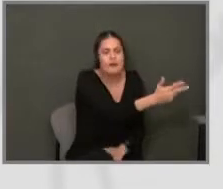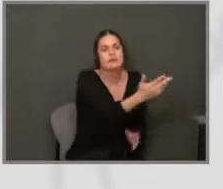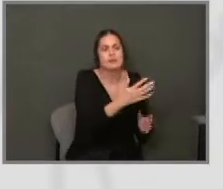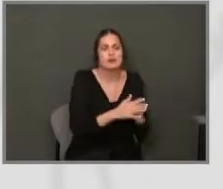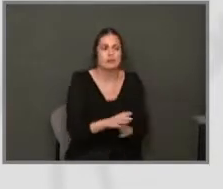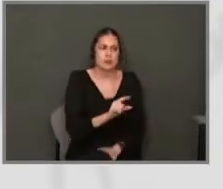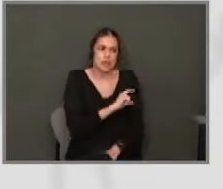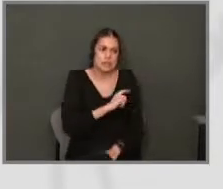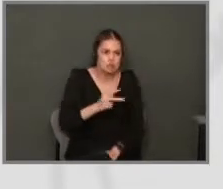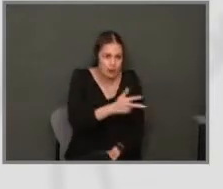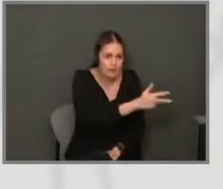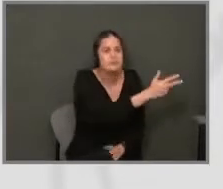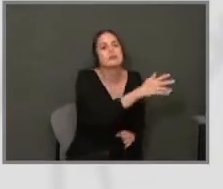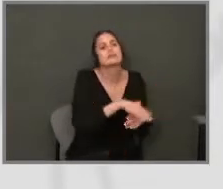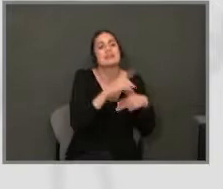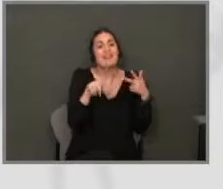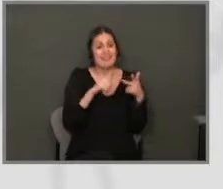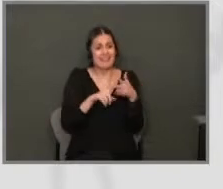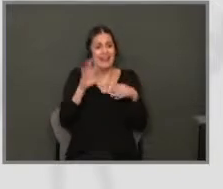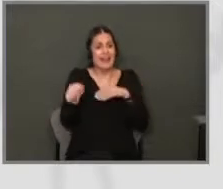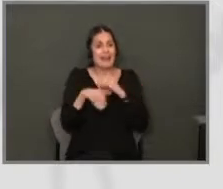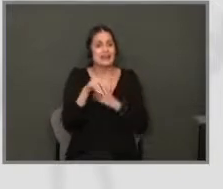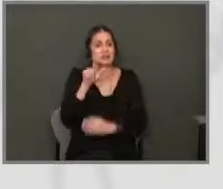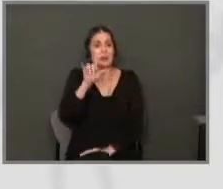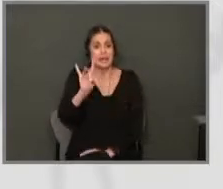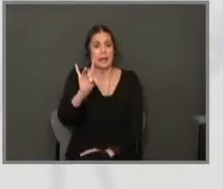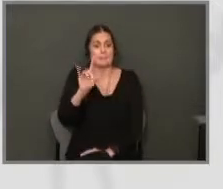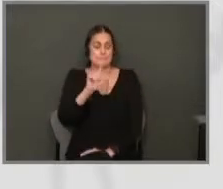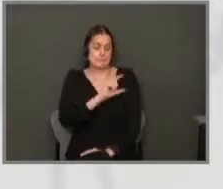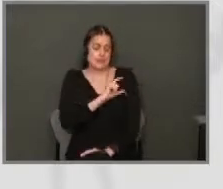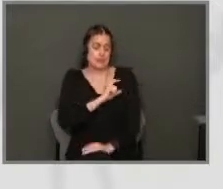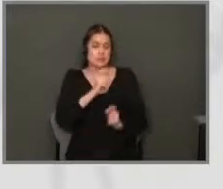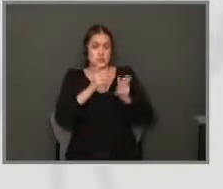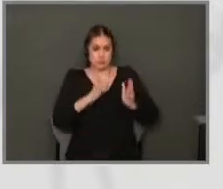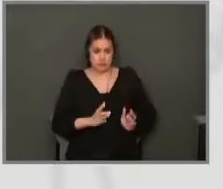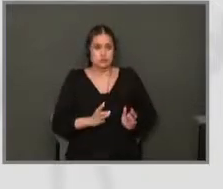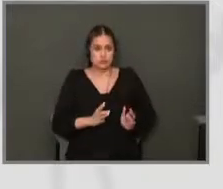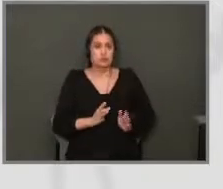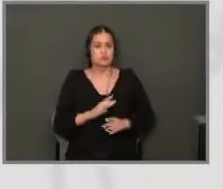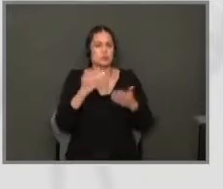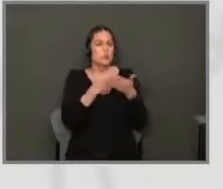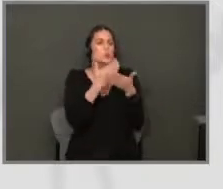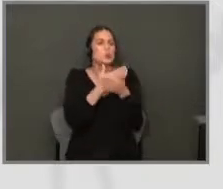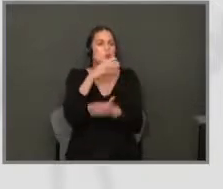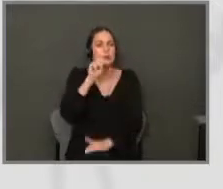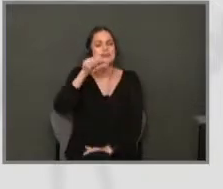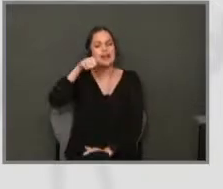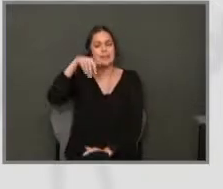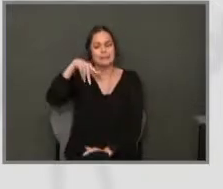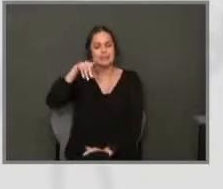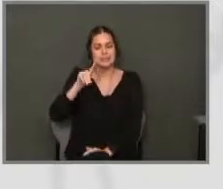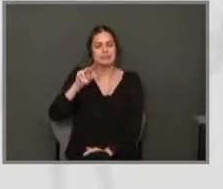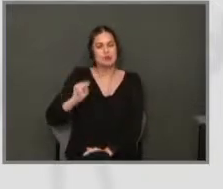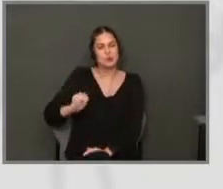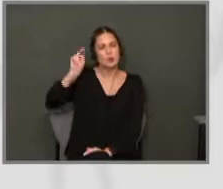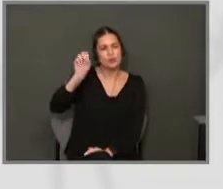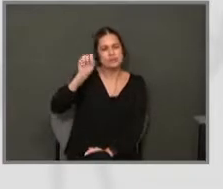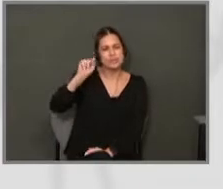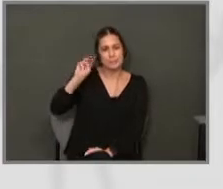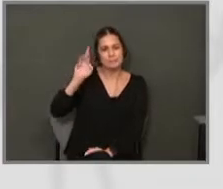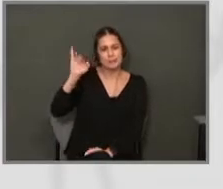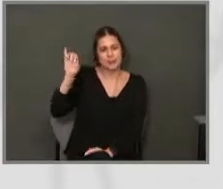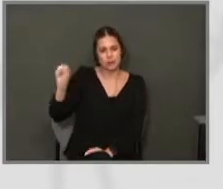The second area, we're adding 28 police supervisors to the new SAPD North St. Mary's police